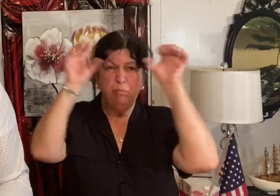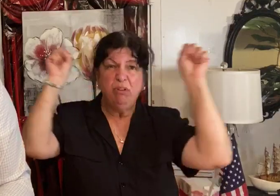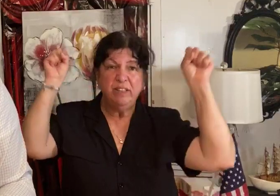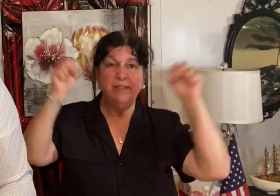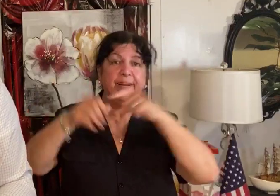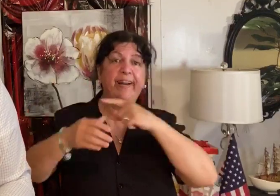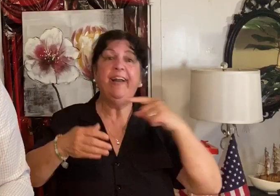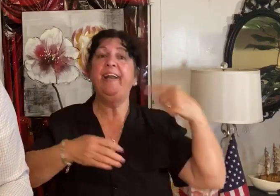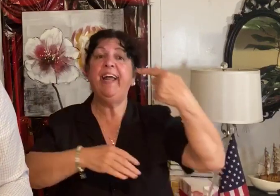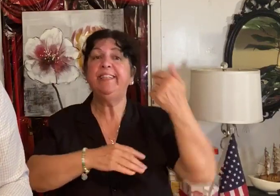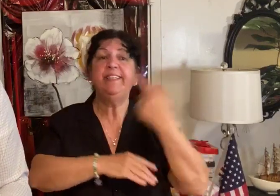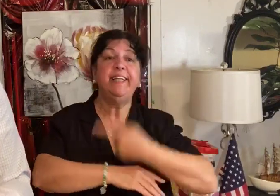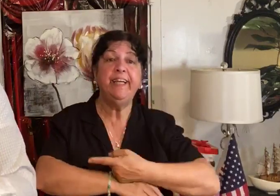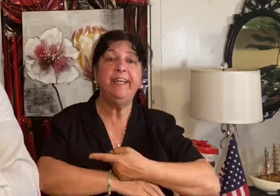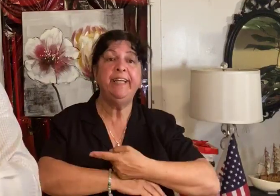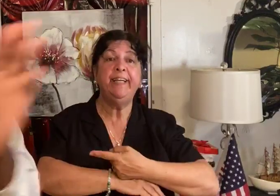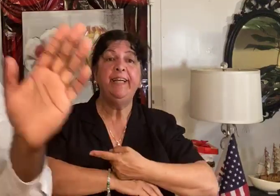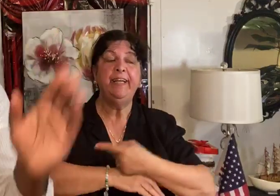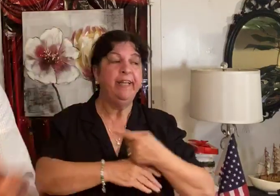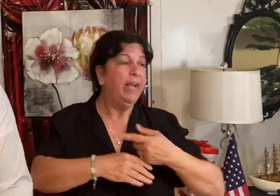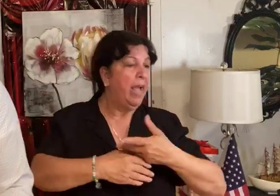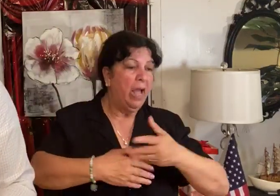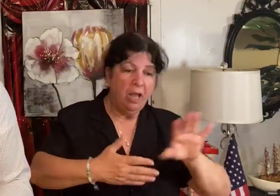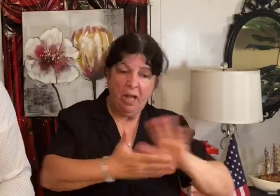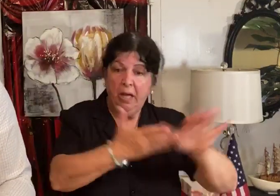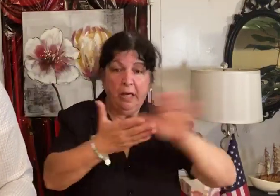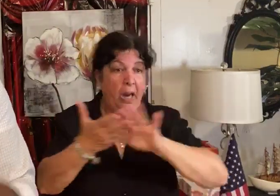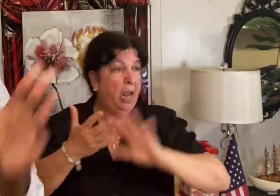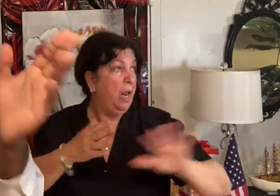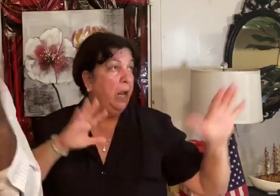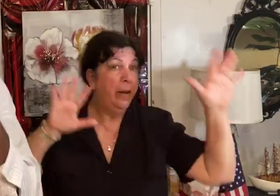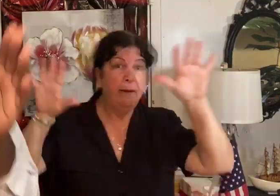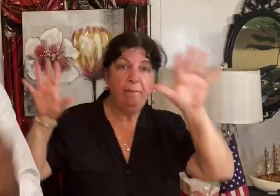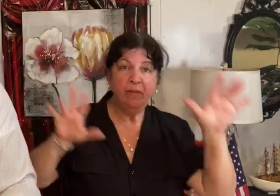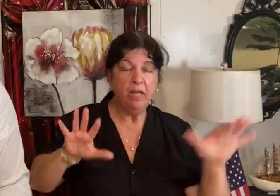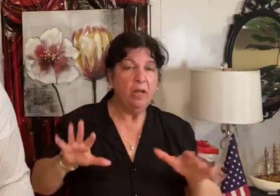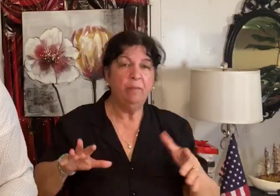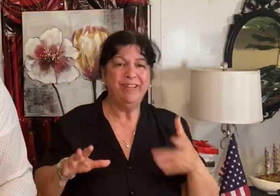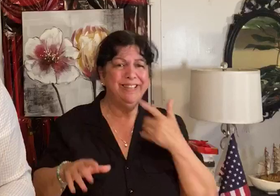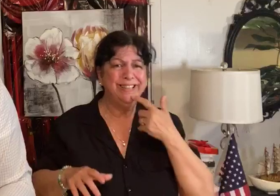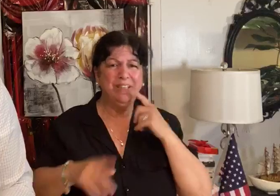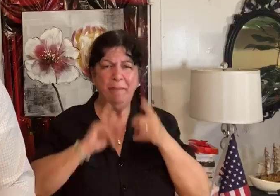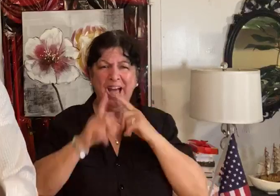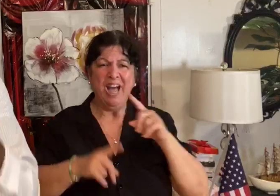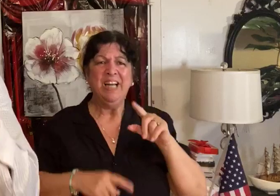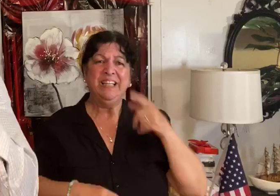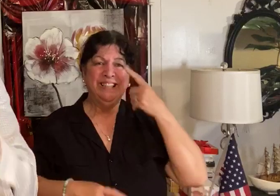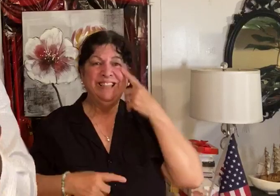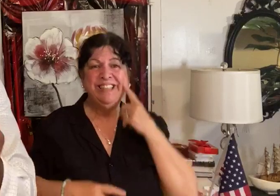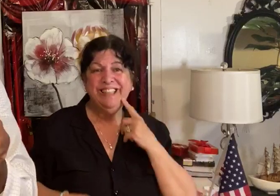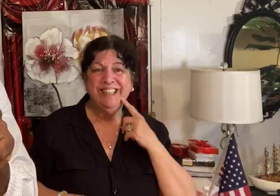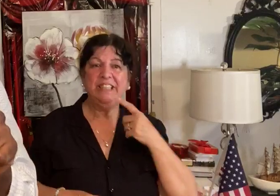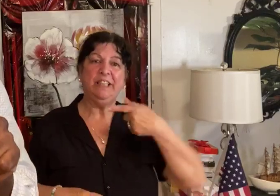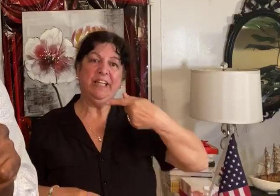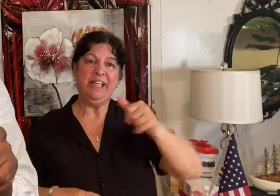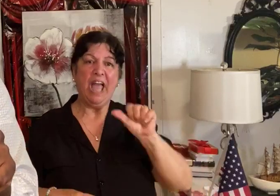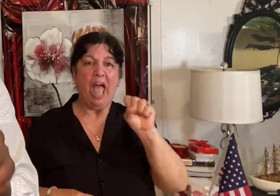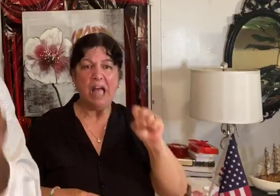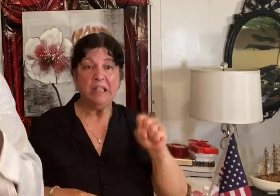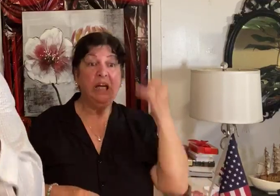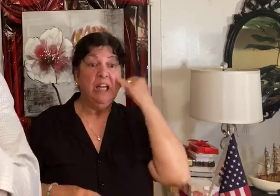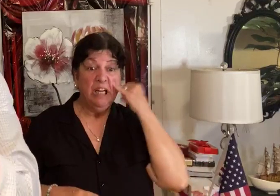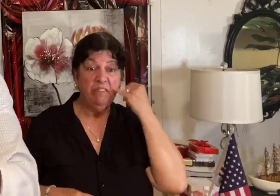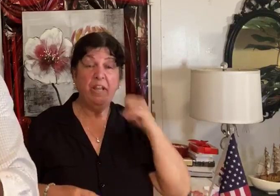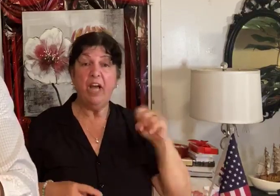next day, they clear out the place. They talk about tear gas, whatever. Listen to me. If they're engaging in lawless